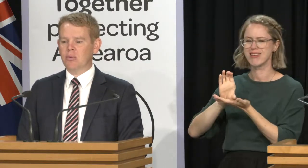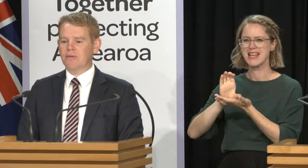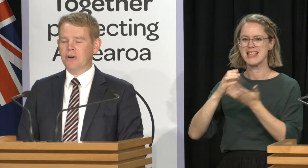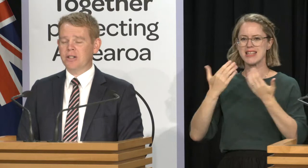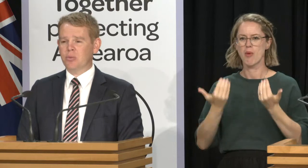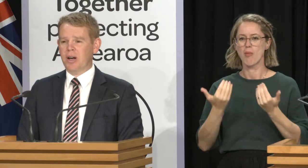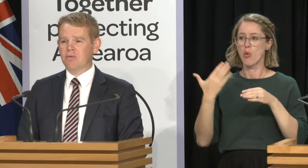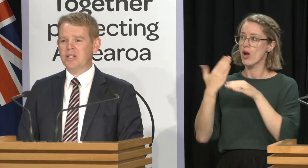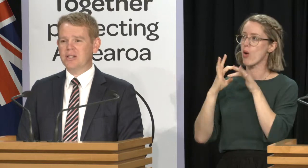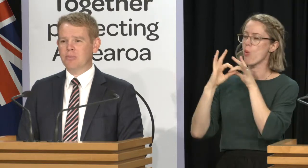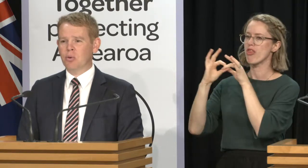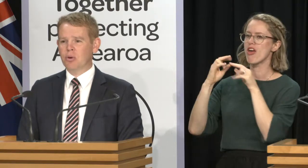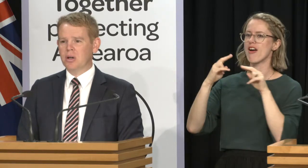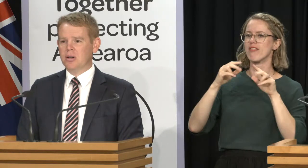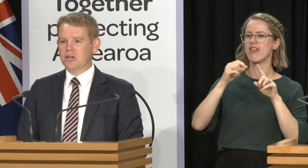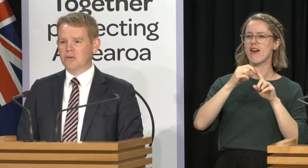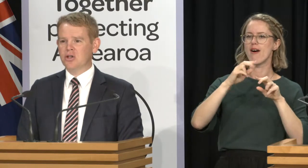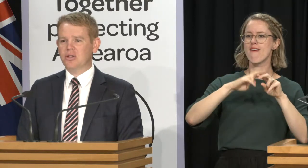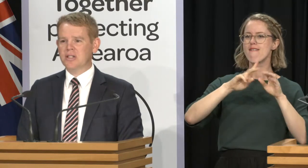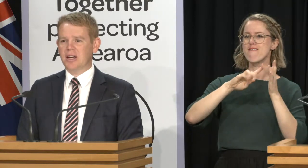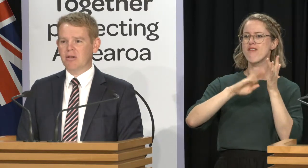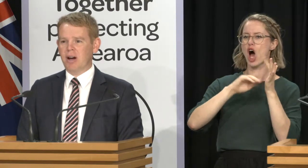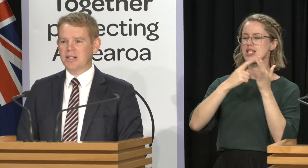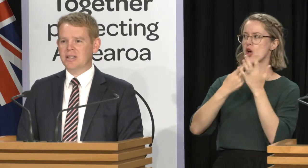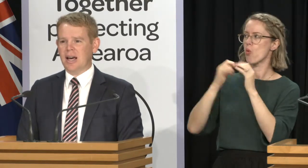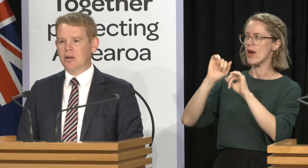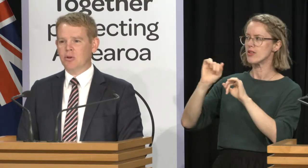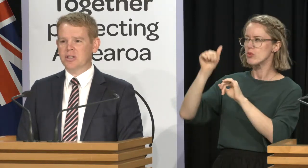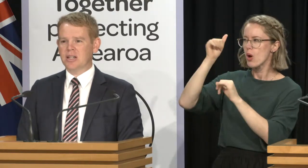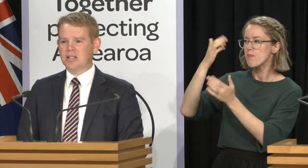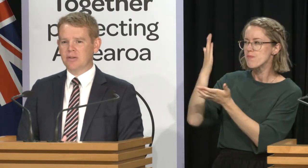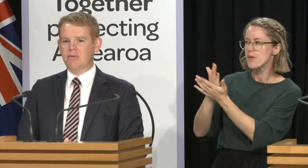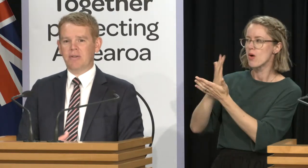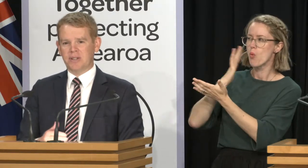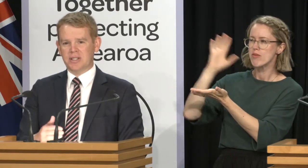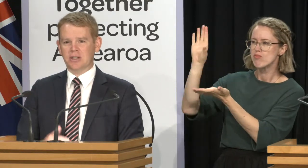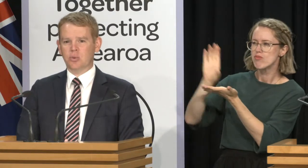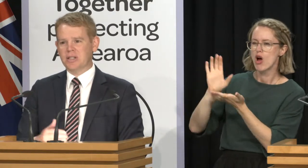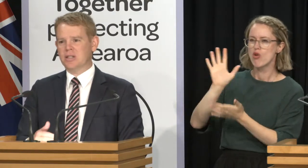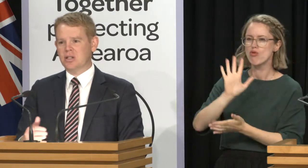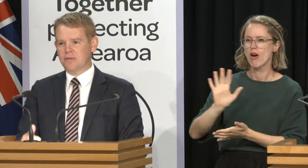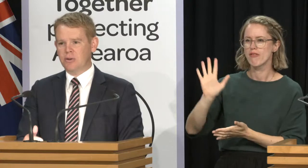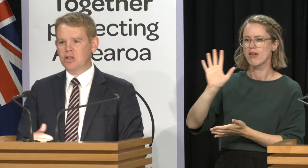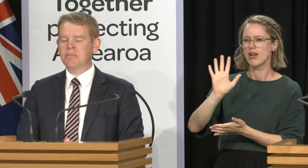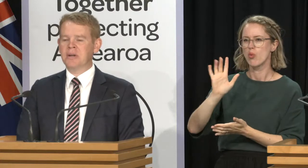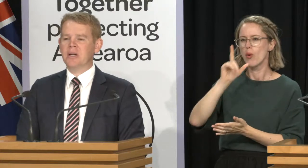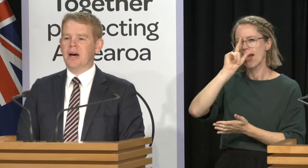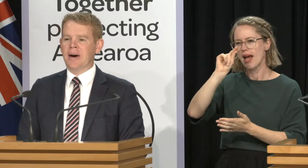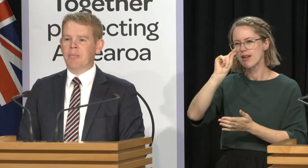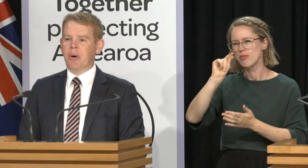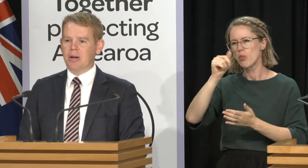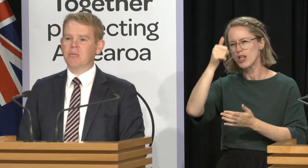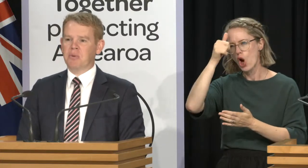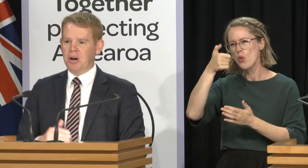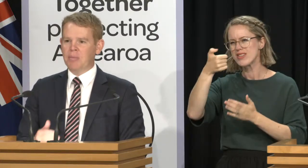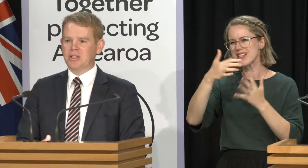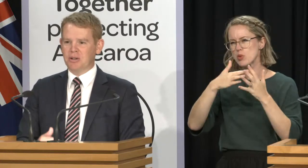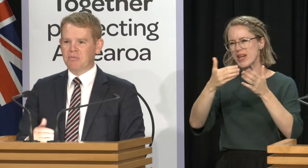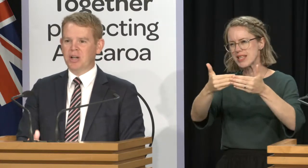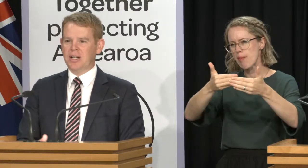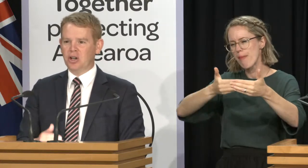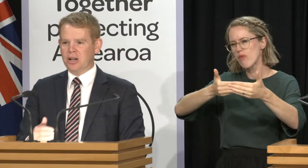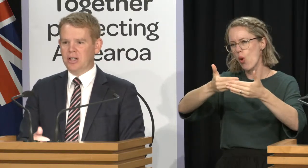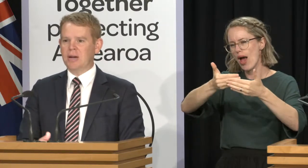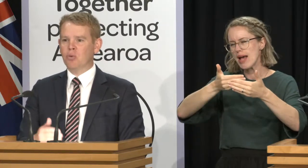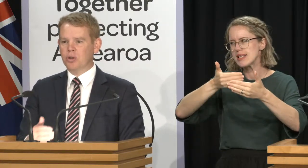are working with Pfizer, and we have reasonable sort of certainty around exactly what's getting delivered roughly 6 weeks into the future. But we're aiming